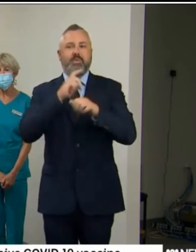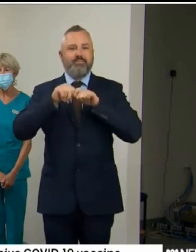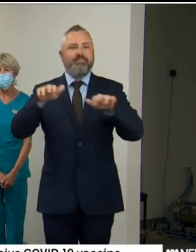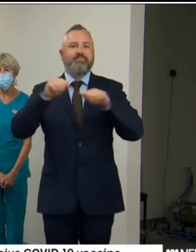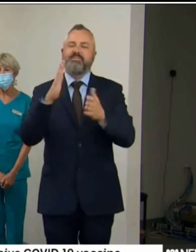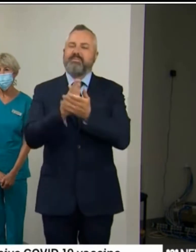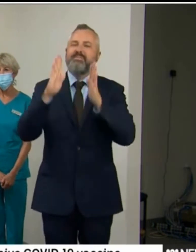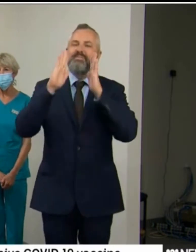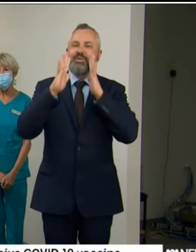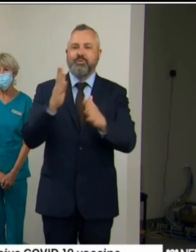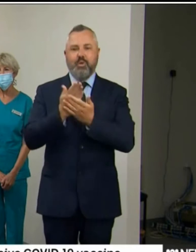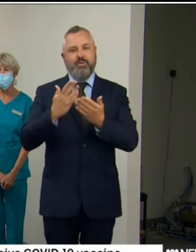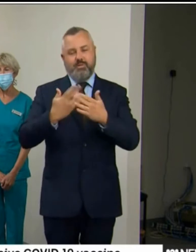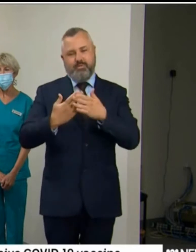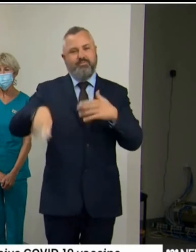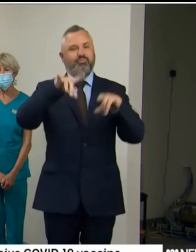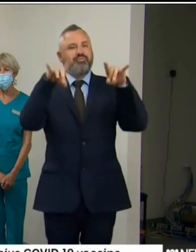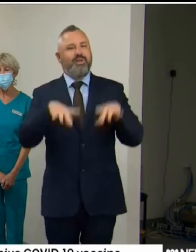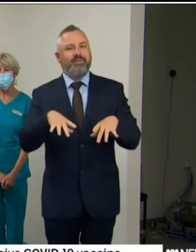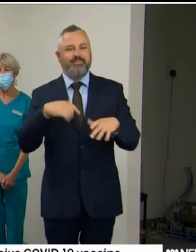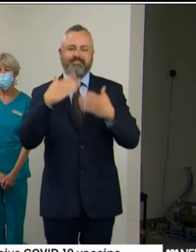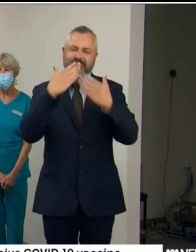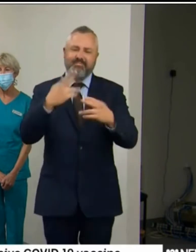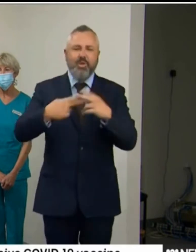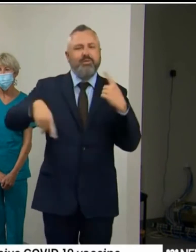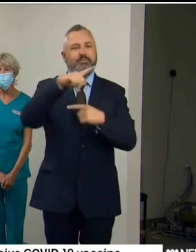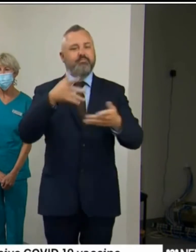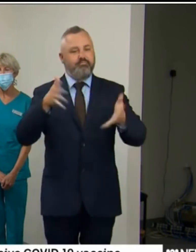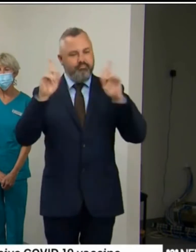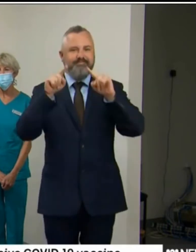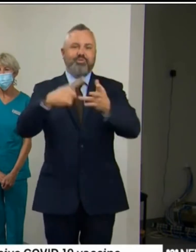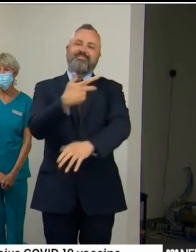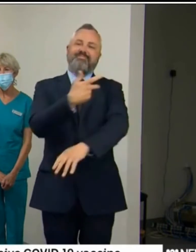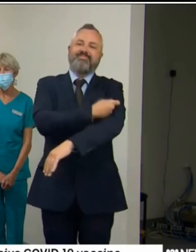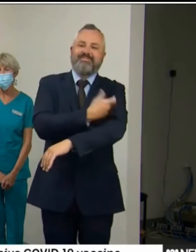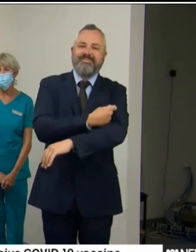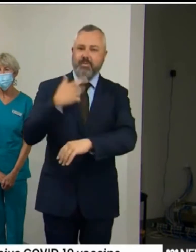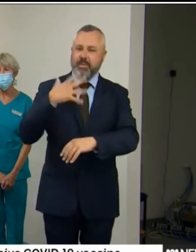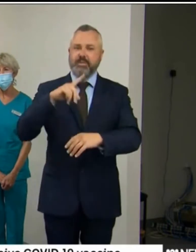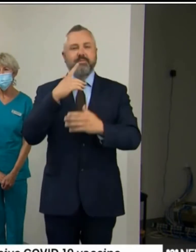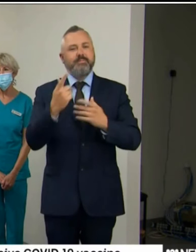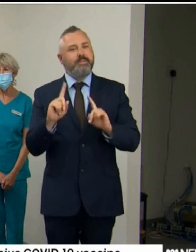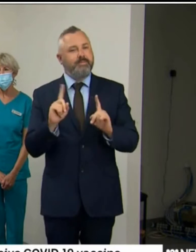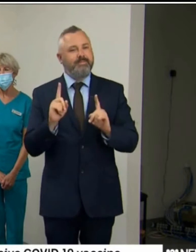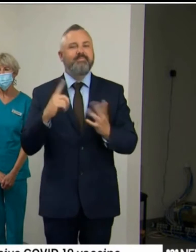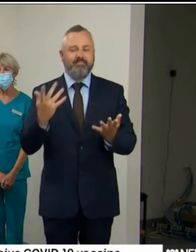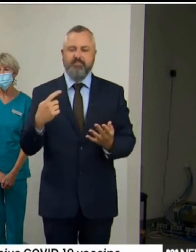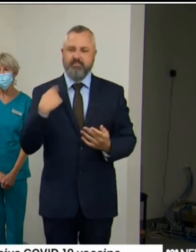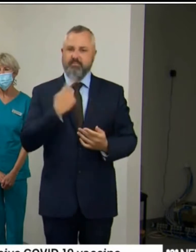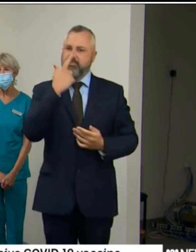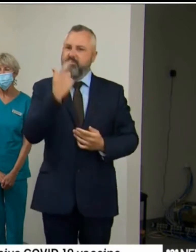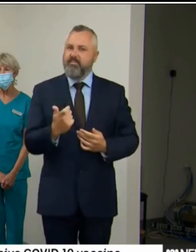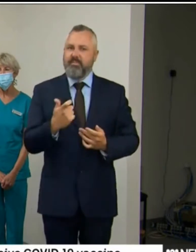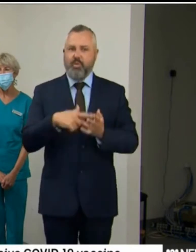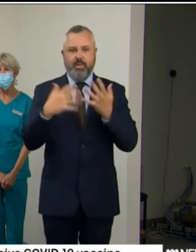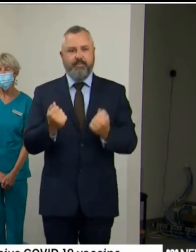want to thank everybody who's put themselves forward. I do want to say this. We are blessed to have two of the great